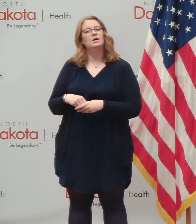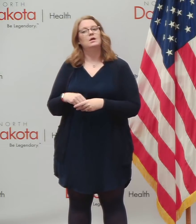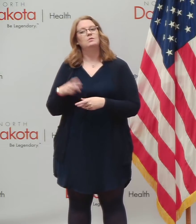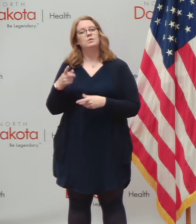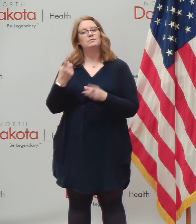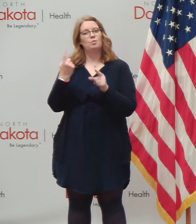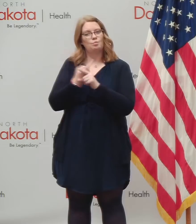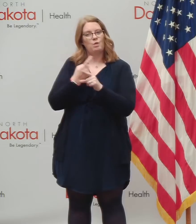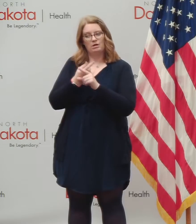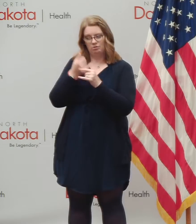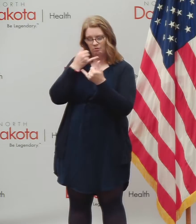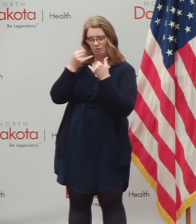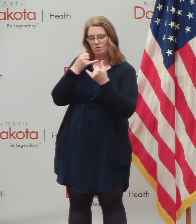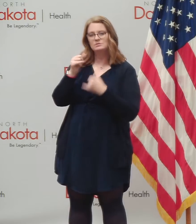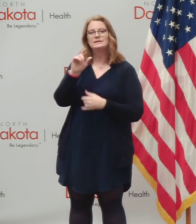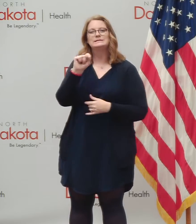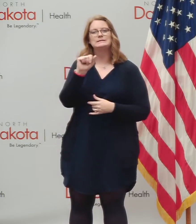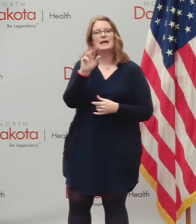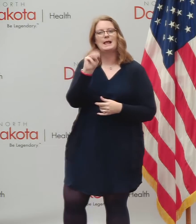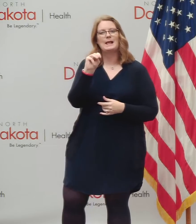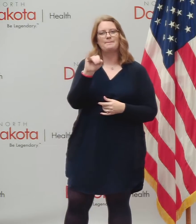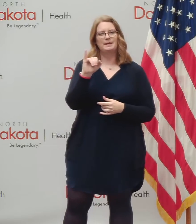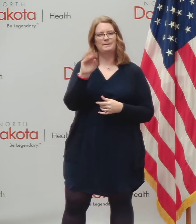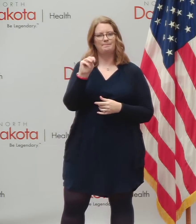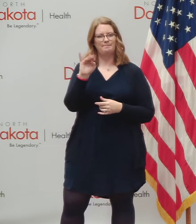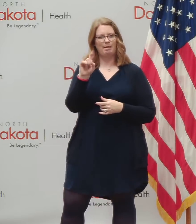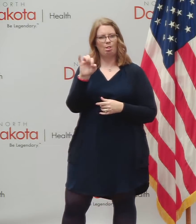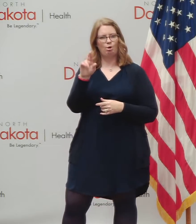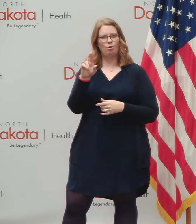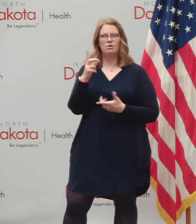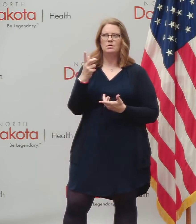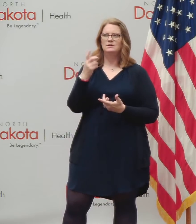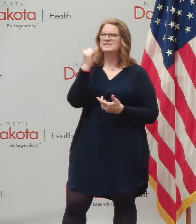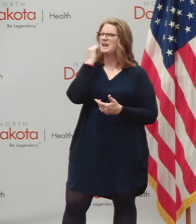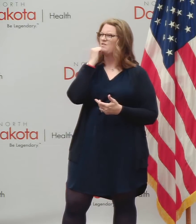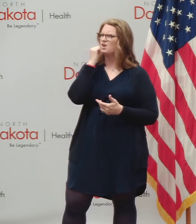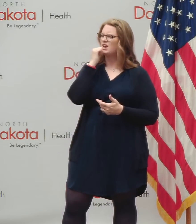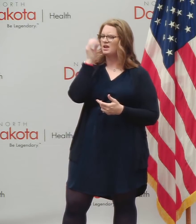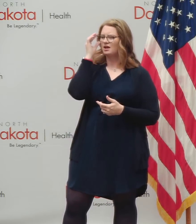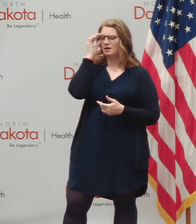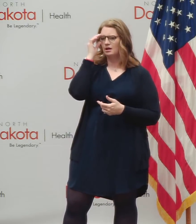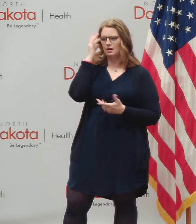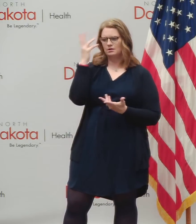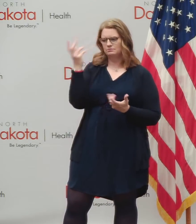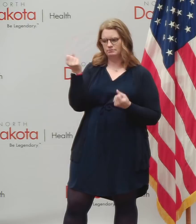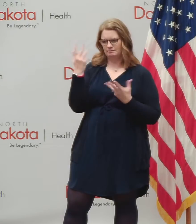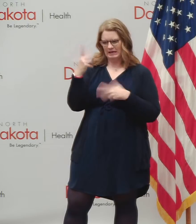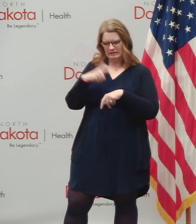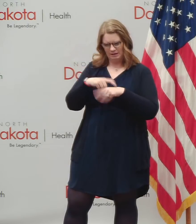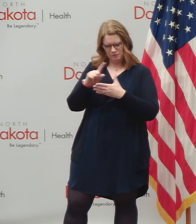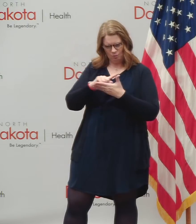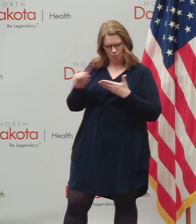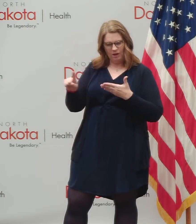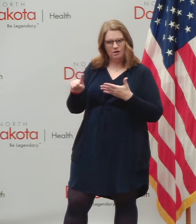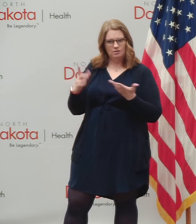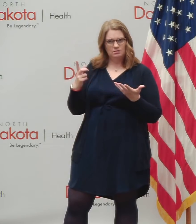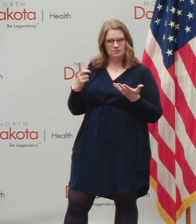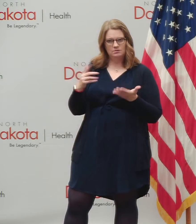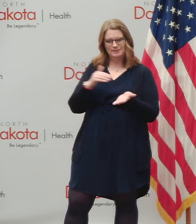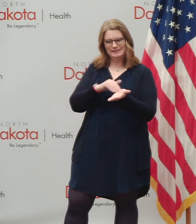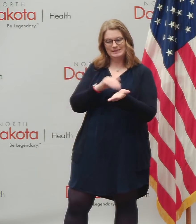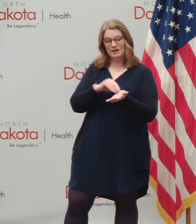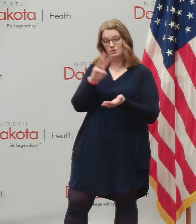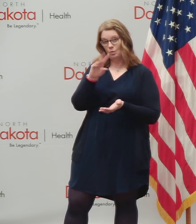regular calls. Tammy Miller, I don't know if it's every day or or multiple times a week, but Dr.